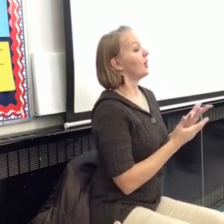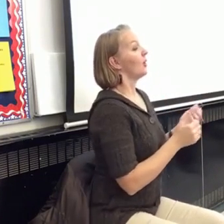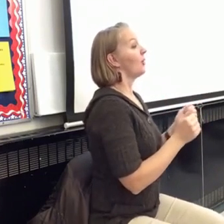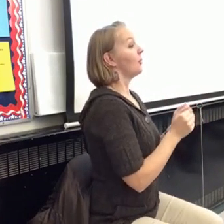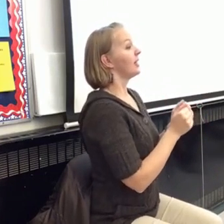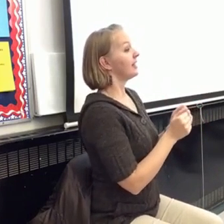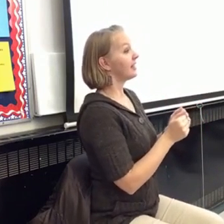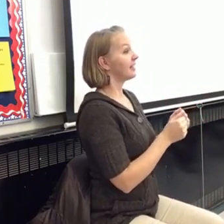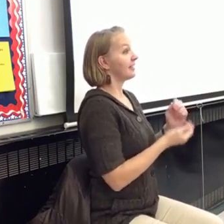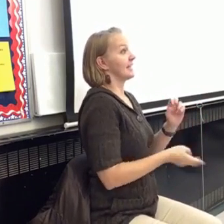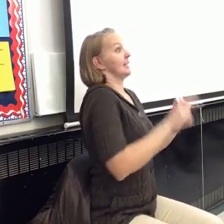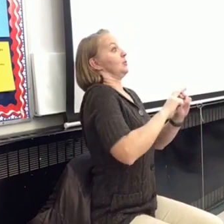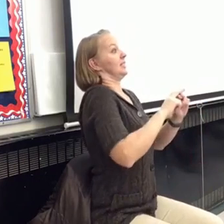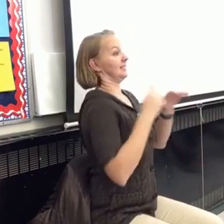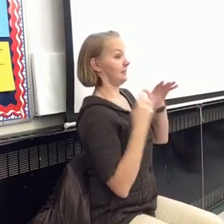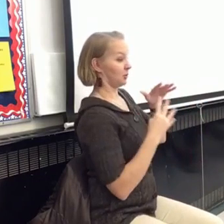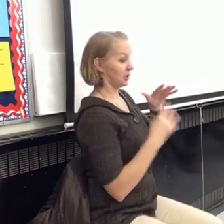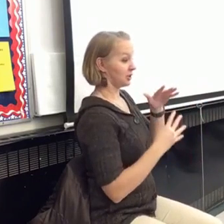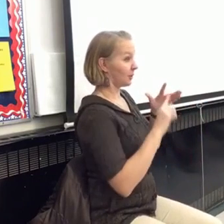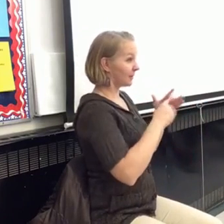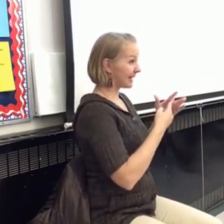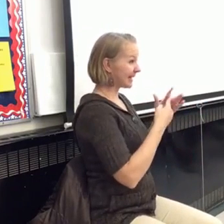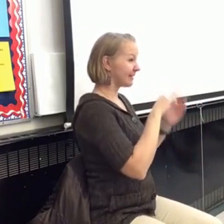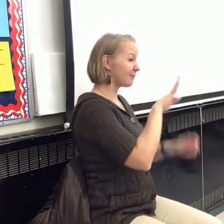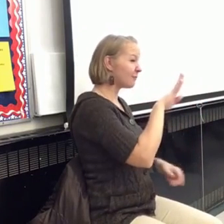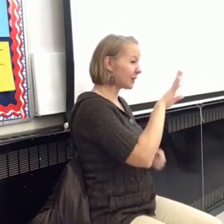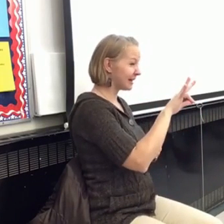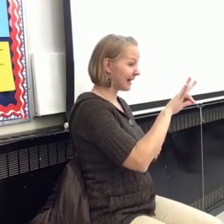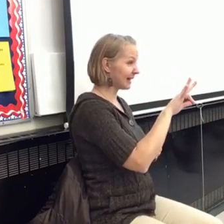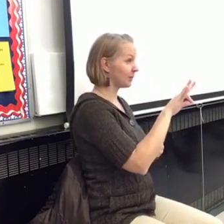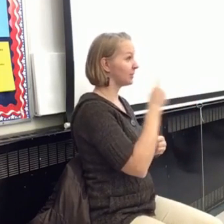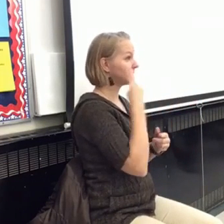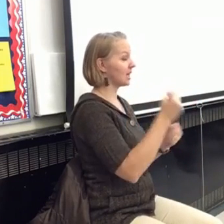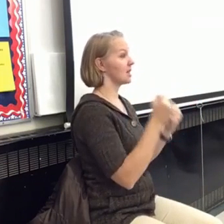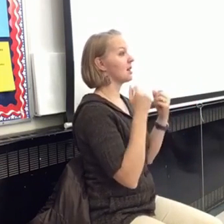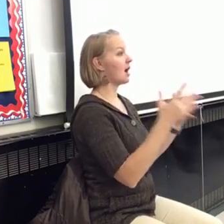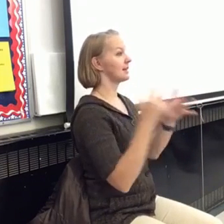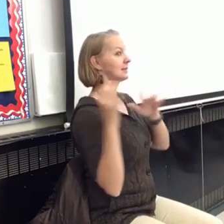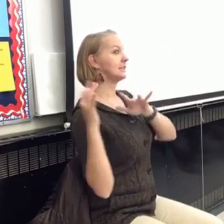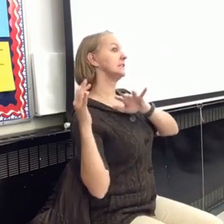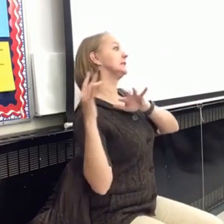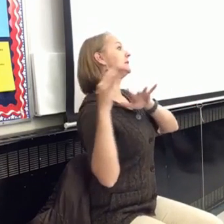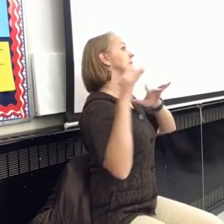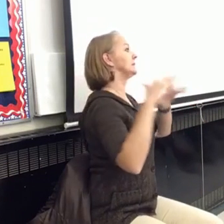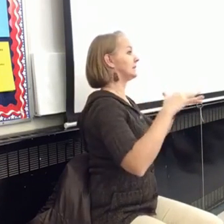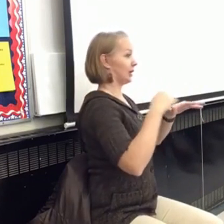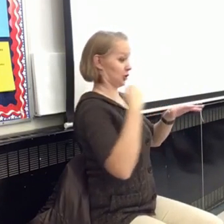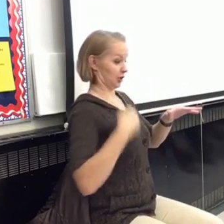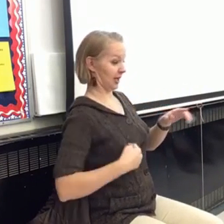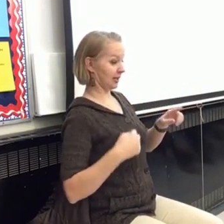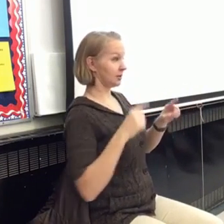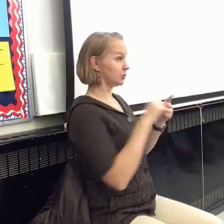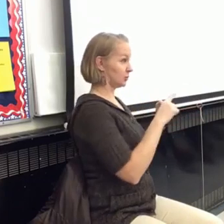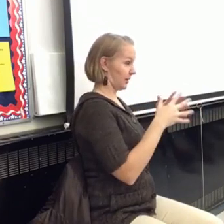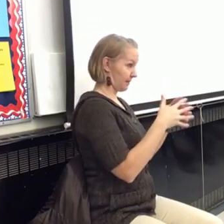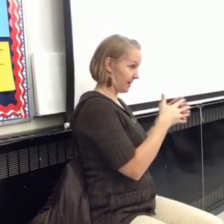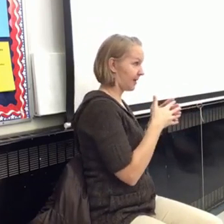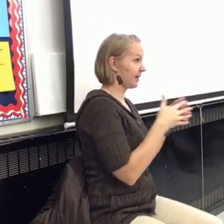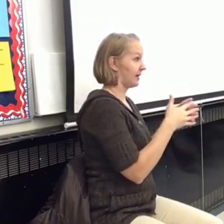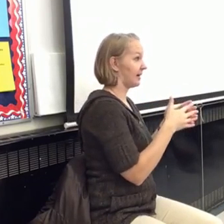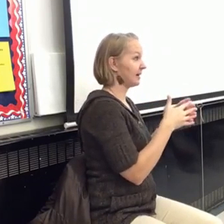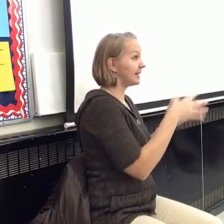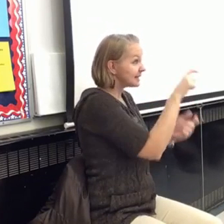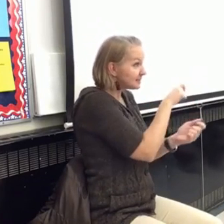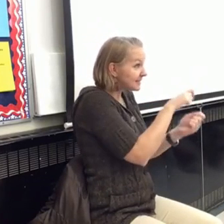immigration, beginning in this 49, we begin to see a rapid increase in Chinese immigrants into the United States. In